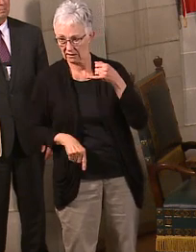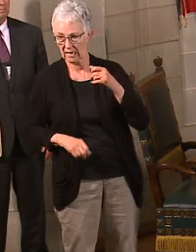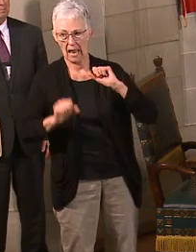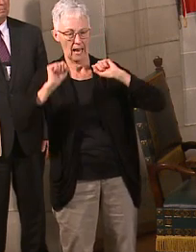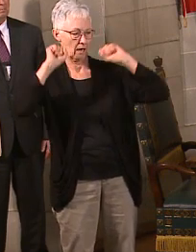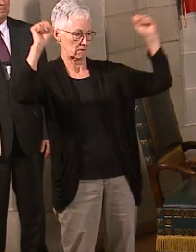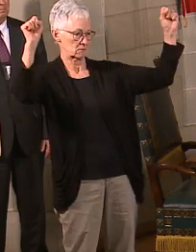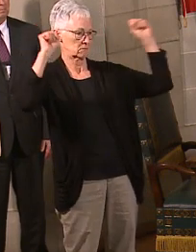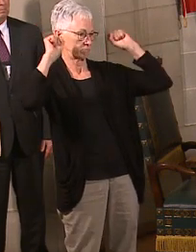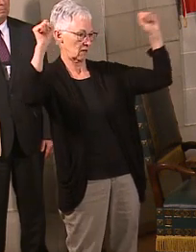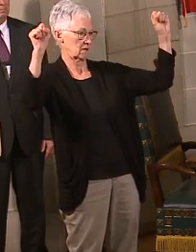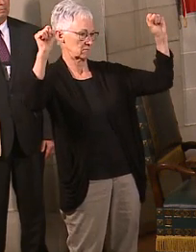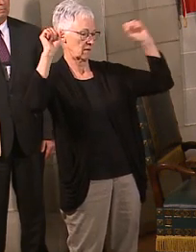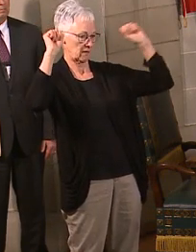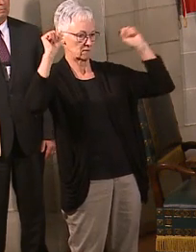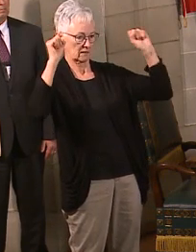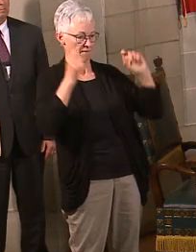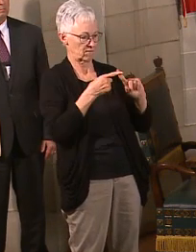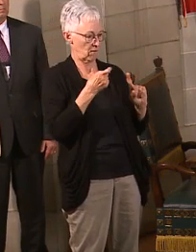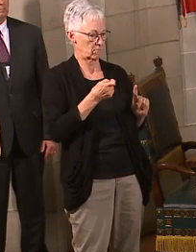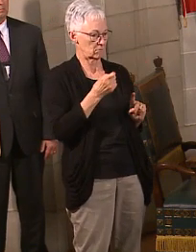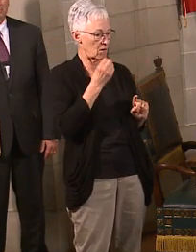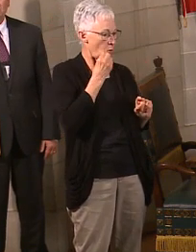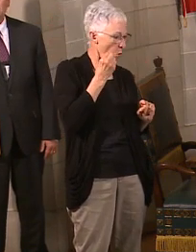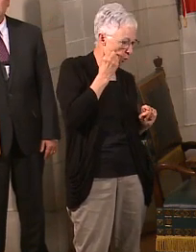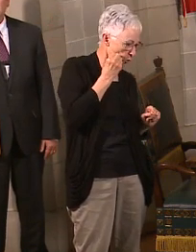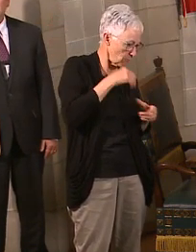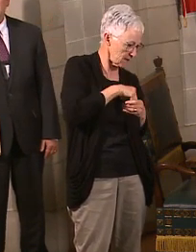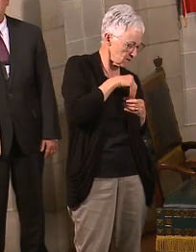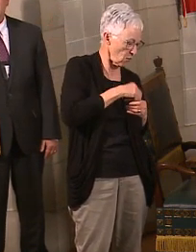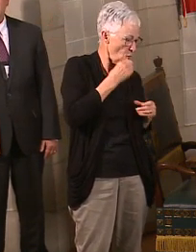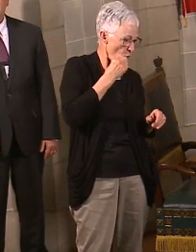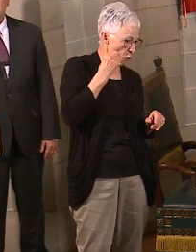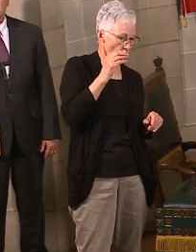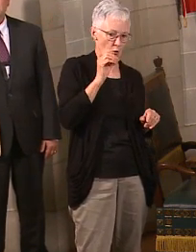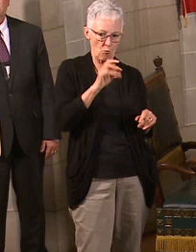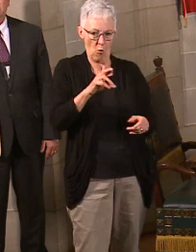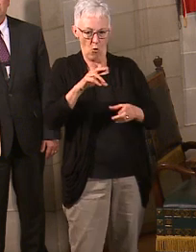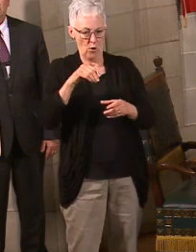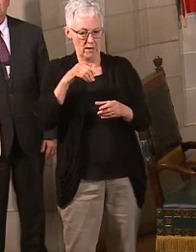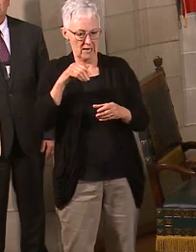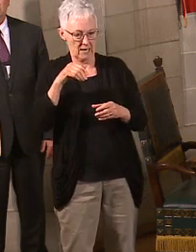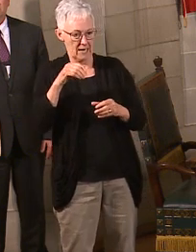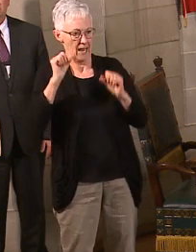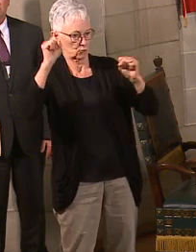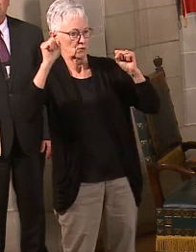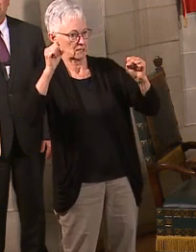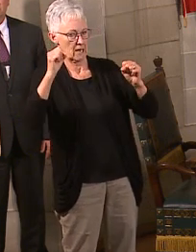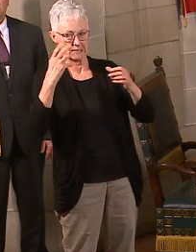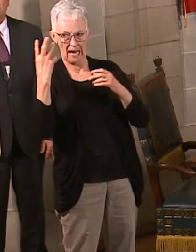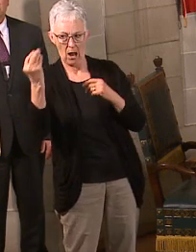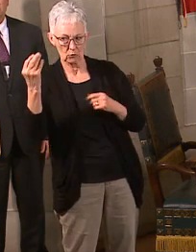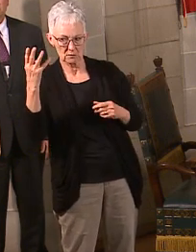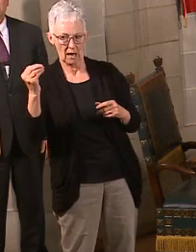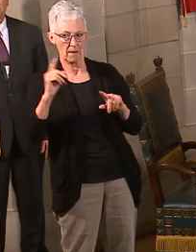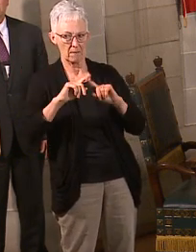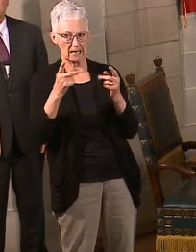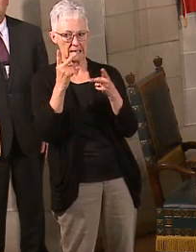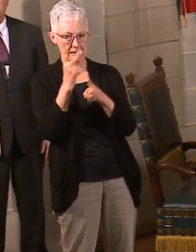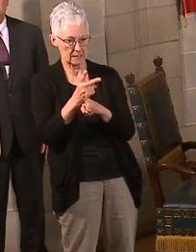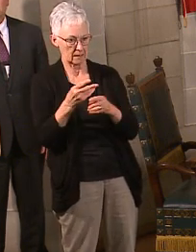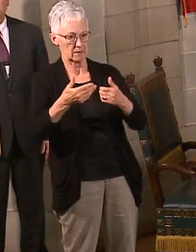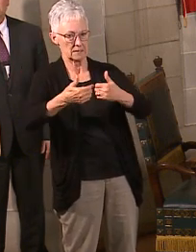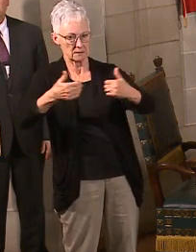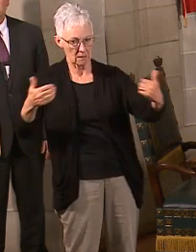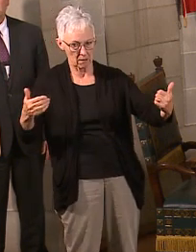exercise from home or with a socially, appropriately socially distanced type of exercise. All these things will